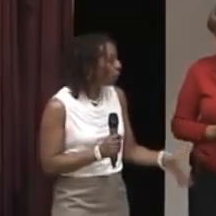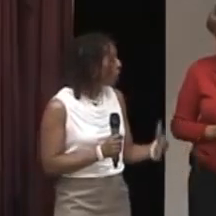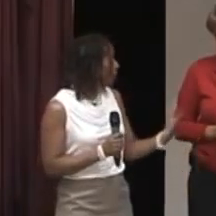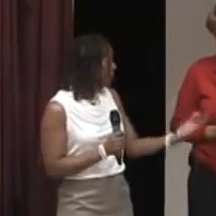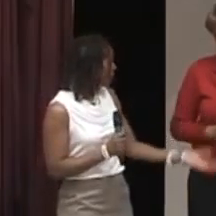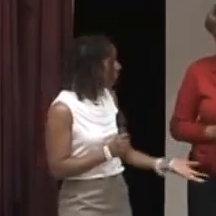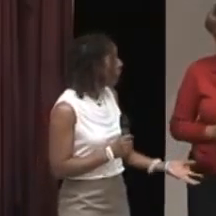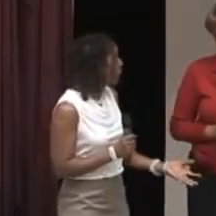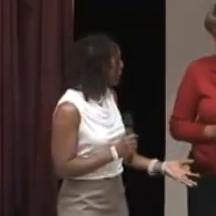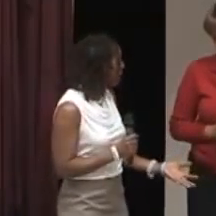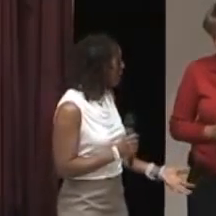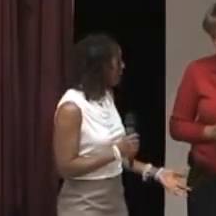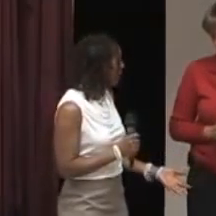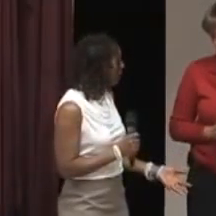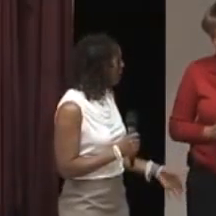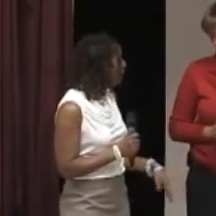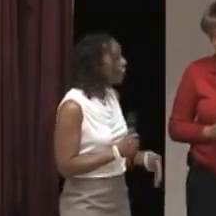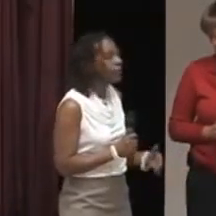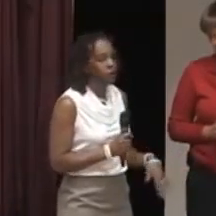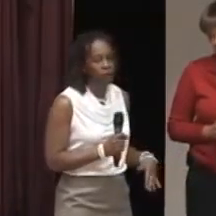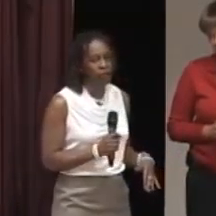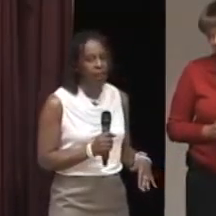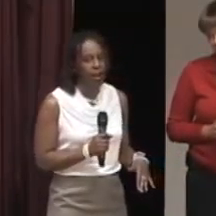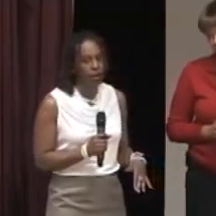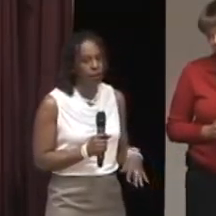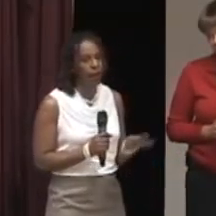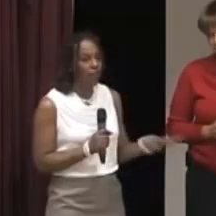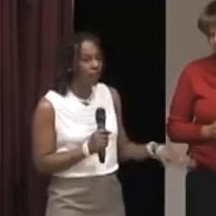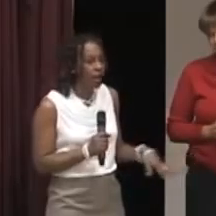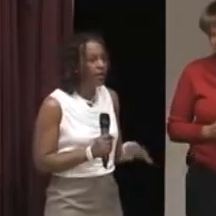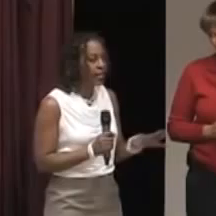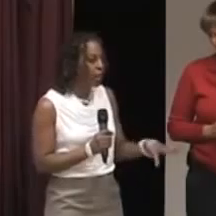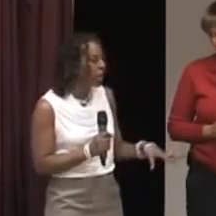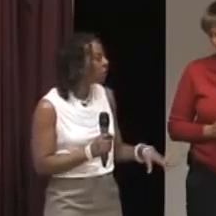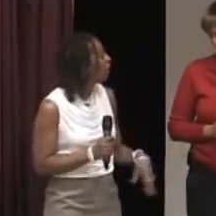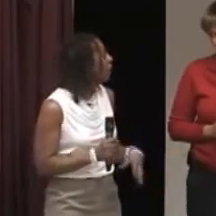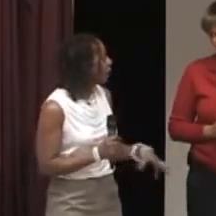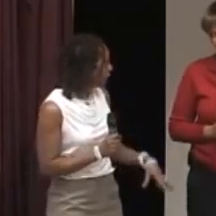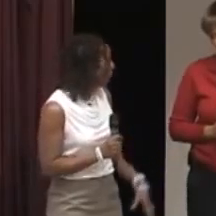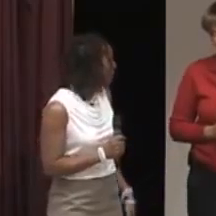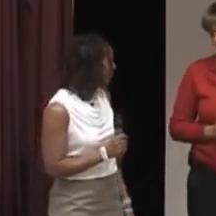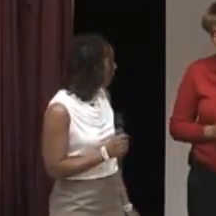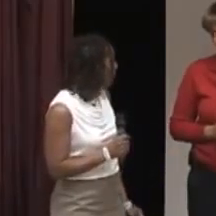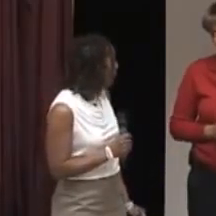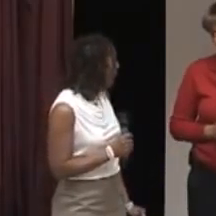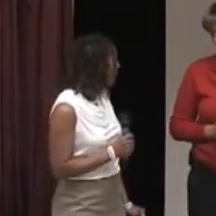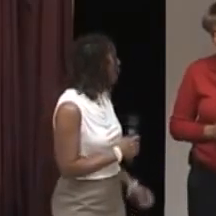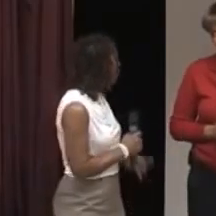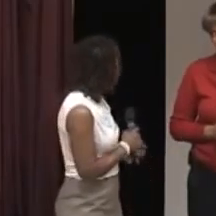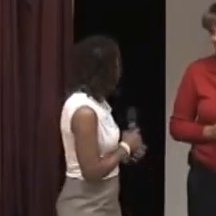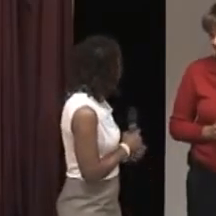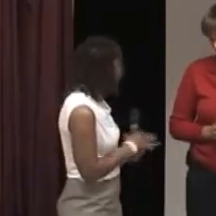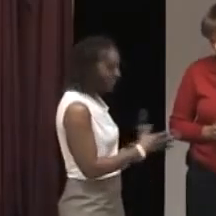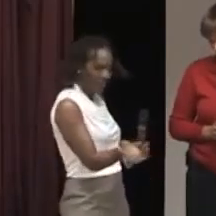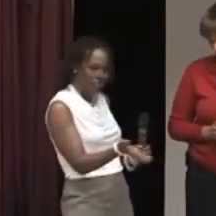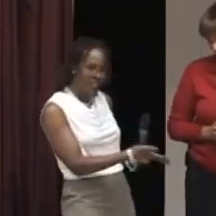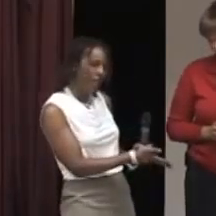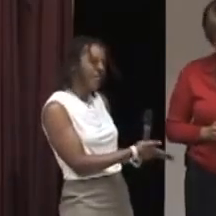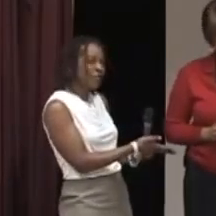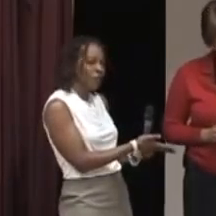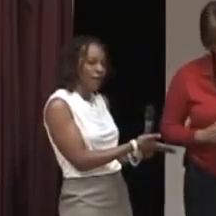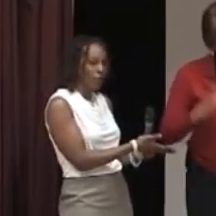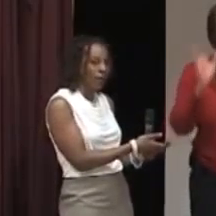global community to live in. And if we don't figure it out, if we don't figure out how to get along, it's going to be problematic. So thank you again. Thank you,